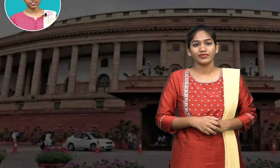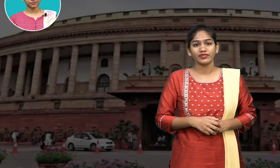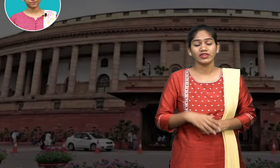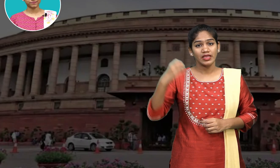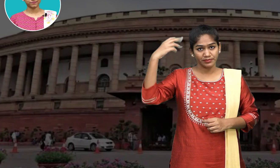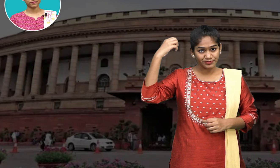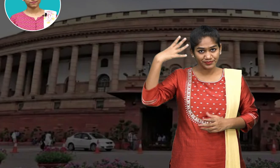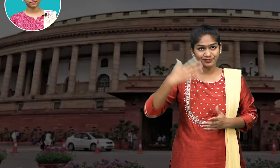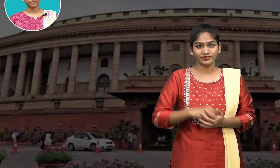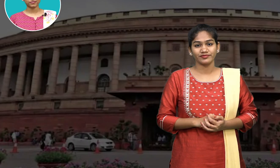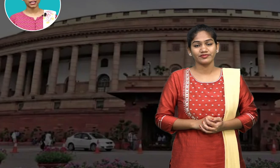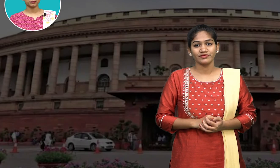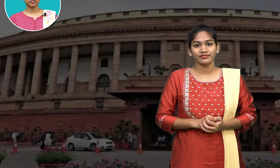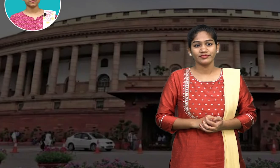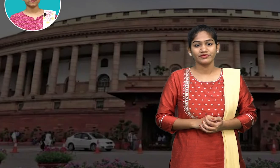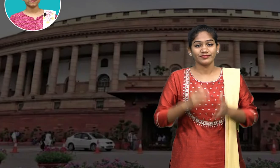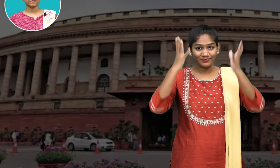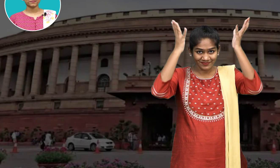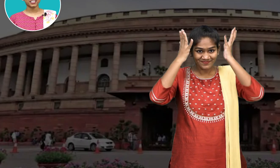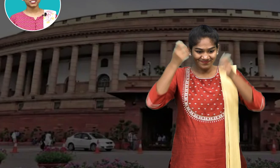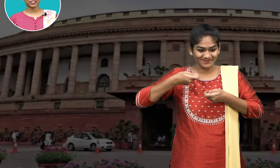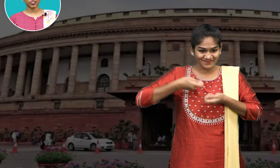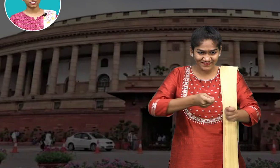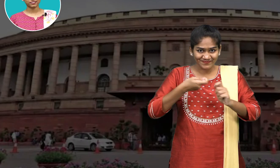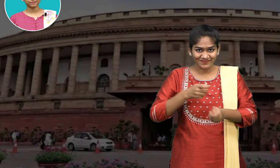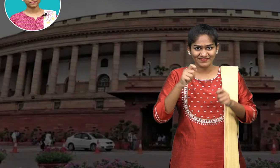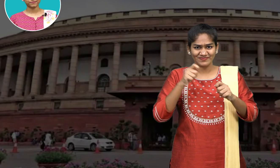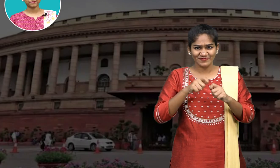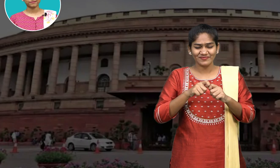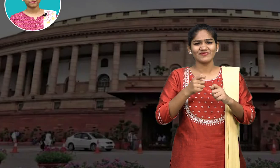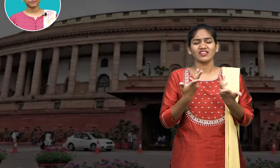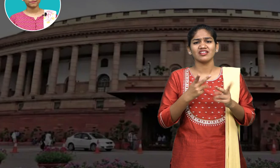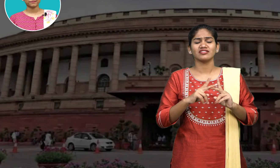electricity, labor, etc.